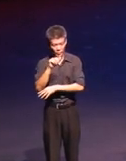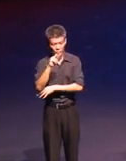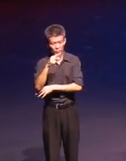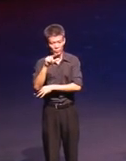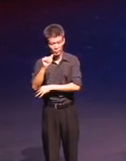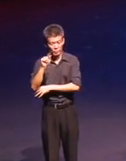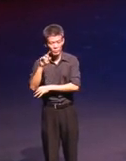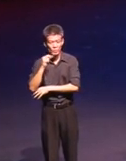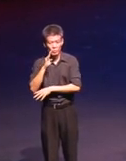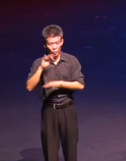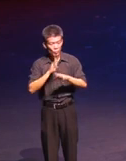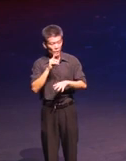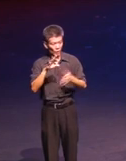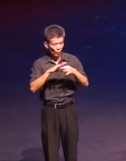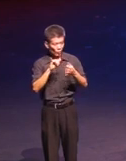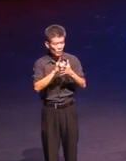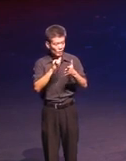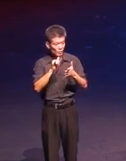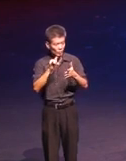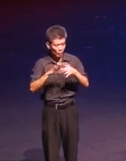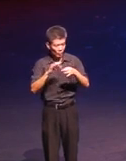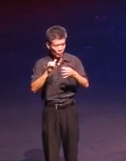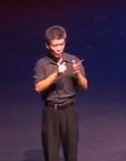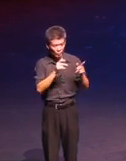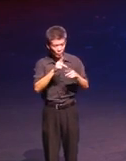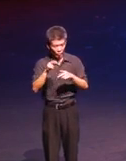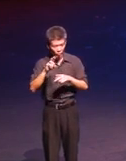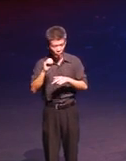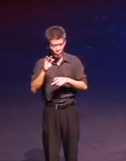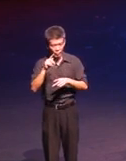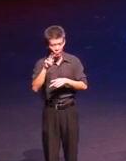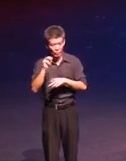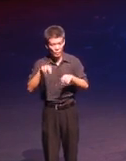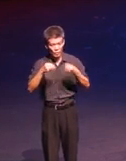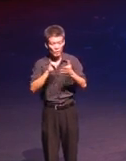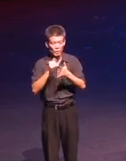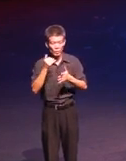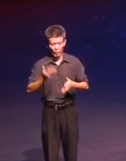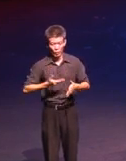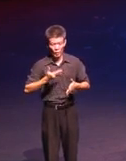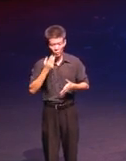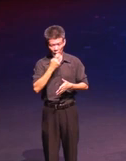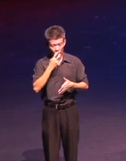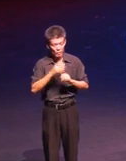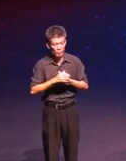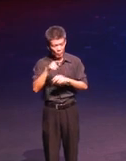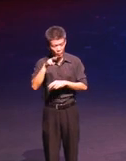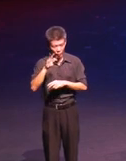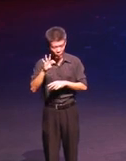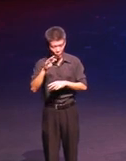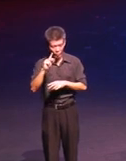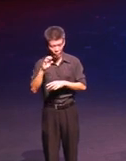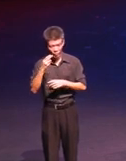Angela Tan, to speak on behalf of the founder of Artists, Professor Tony Koh, to give a welcome address. Professor Koh